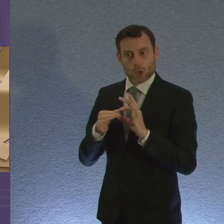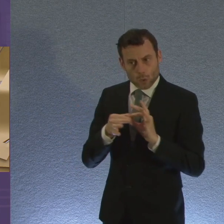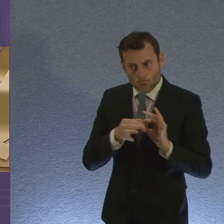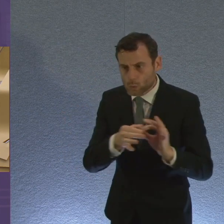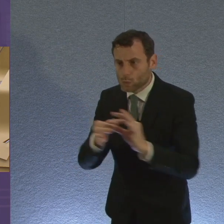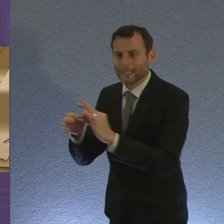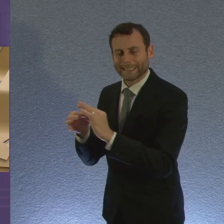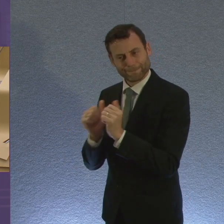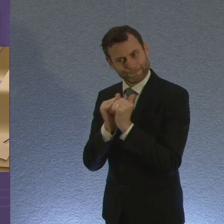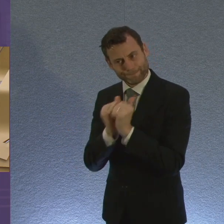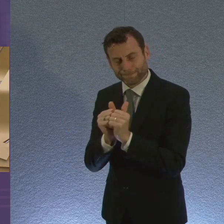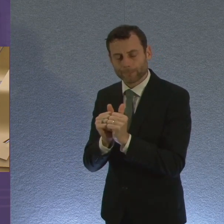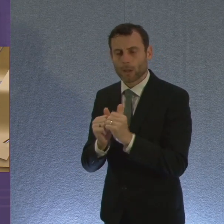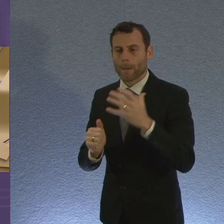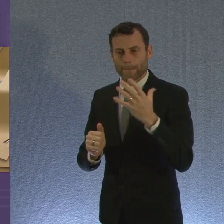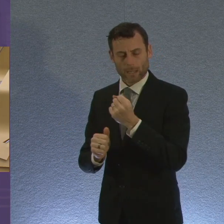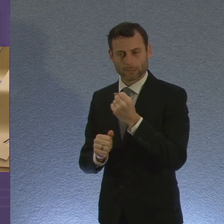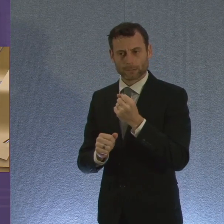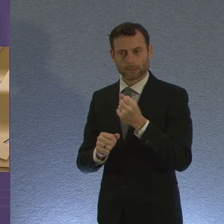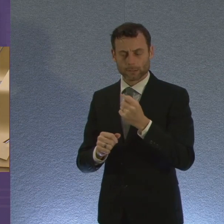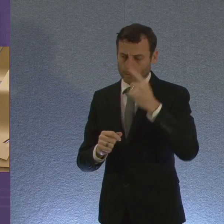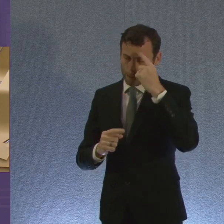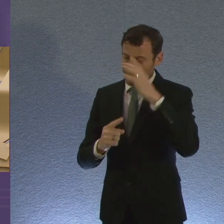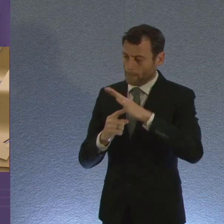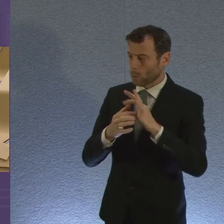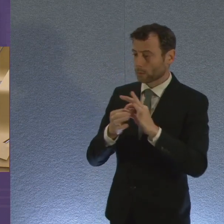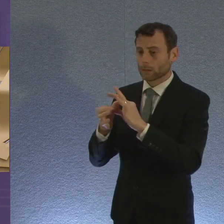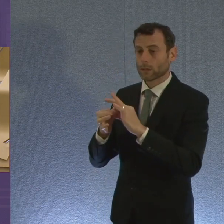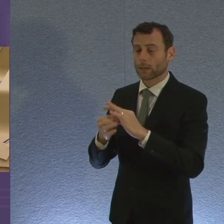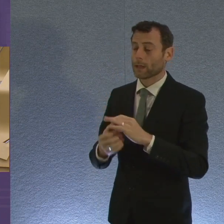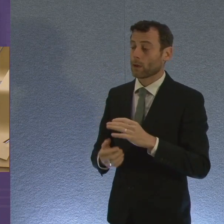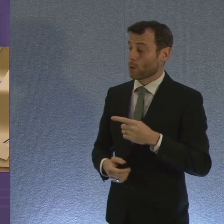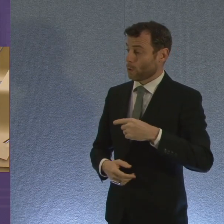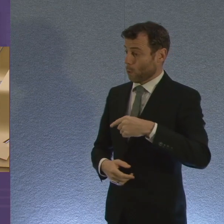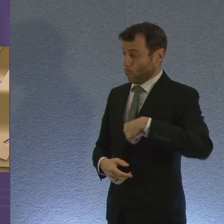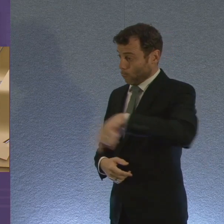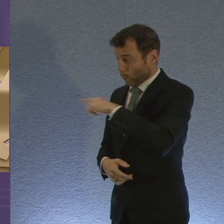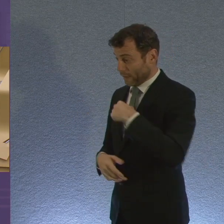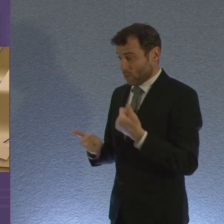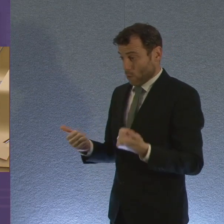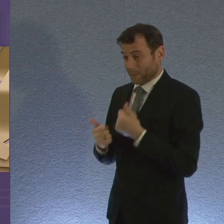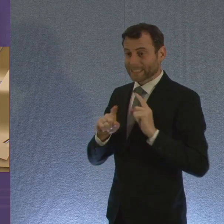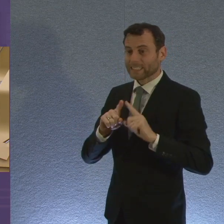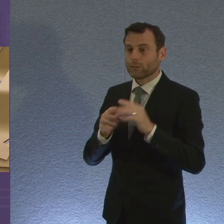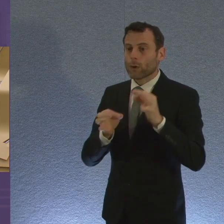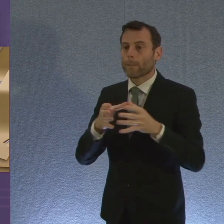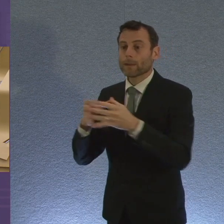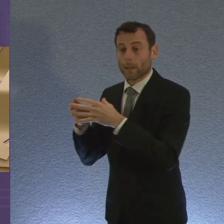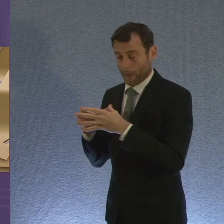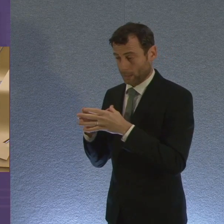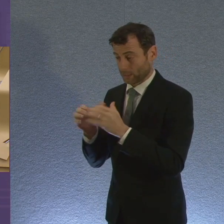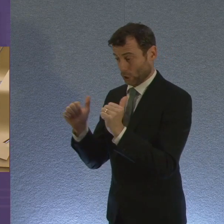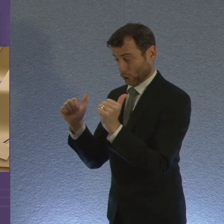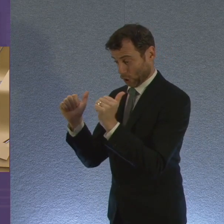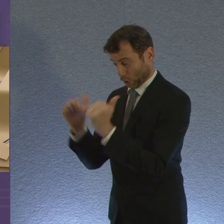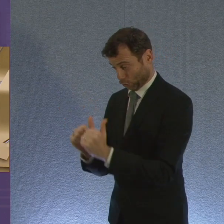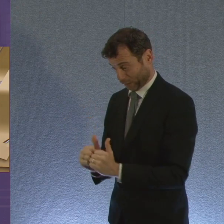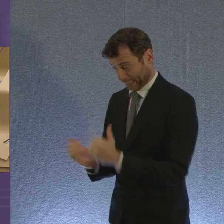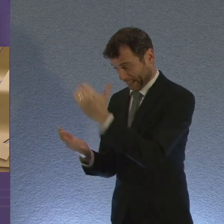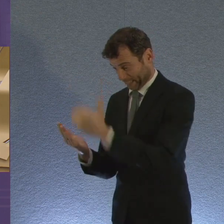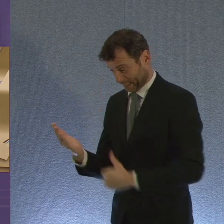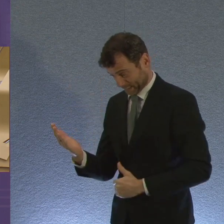is. It is to the credit of everyone here that we have already agreed a great deal between the parties in this bill, but there are still areas which need